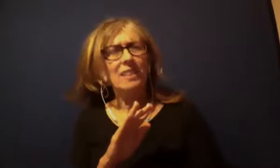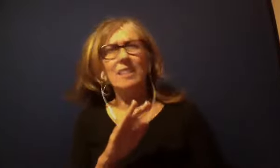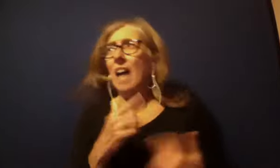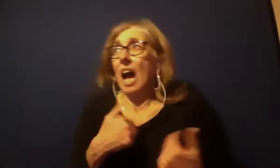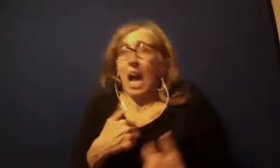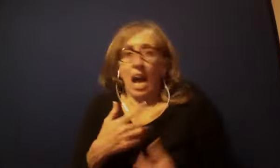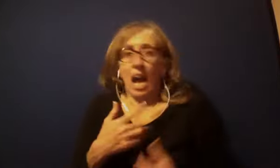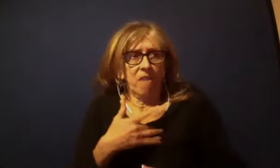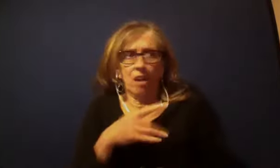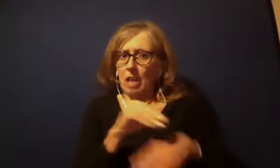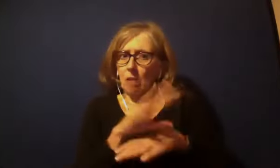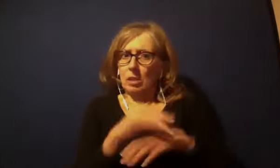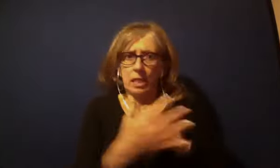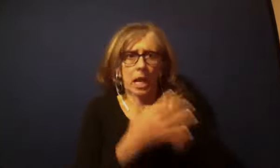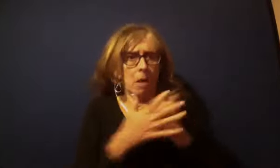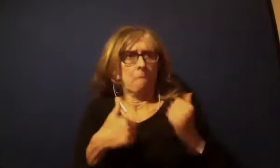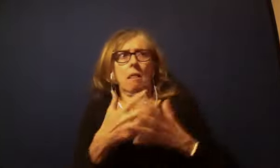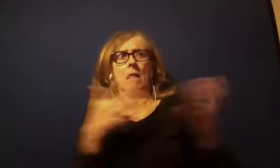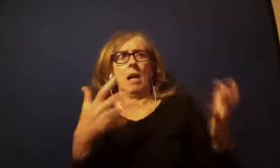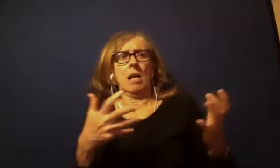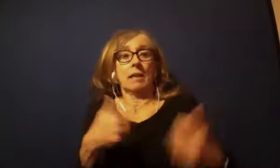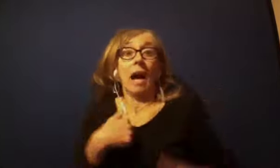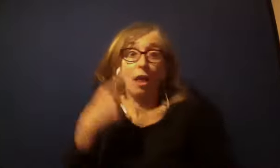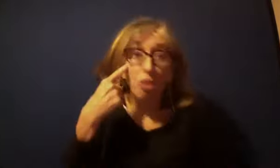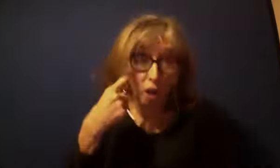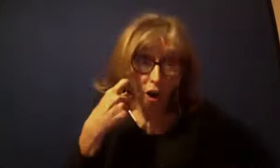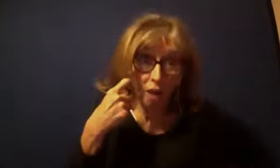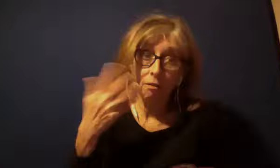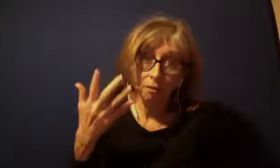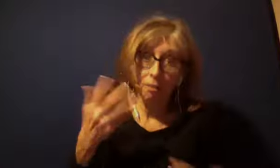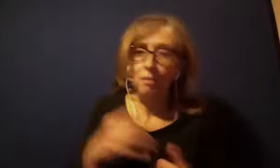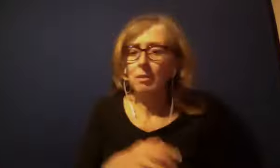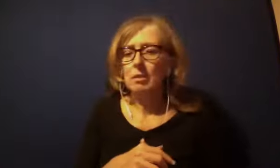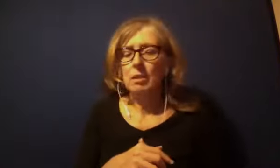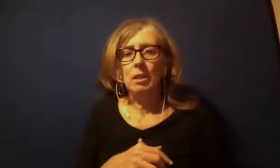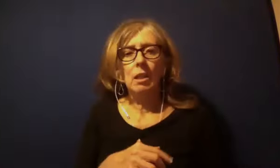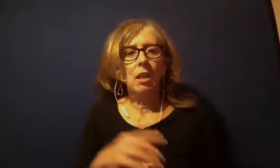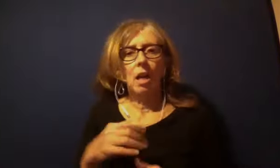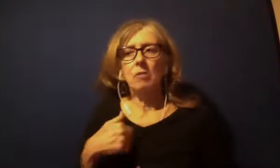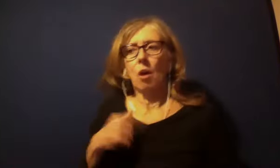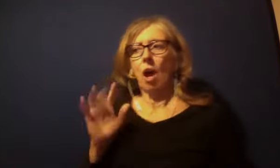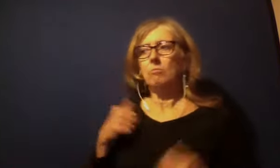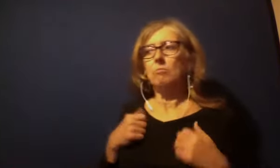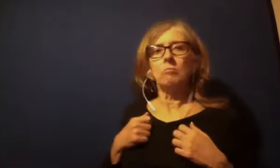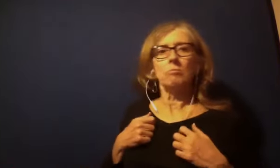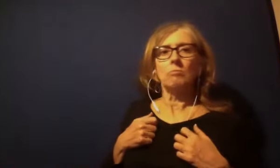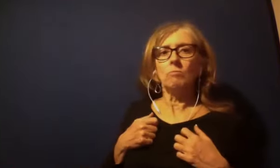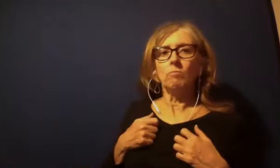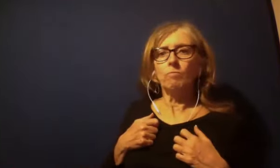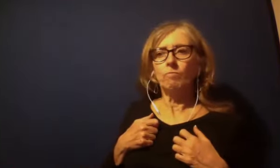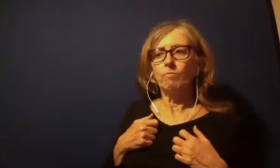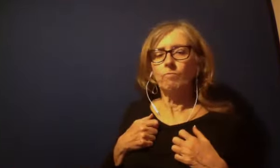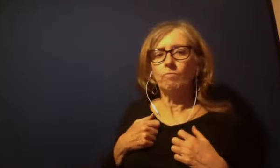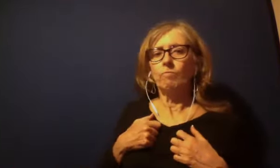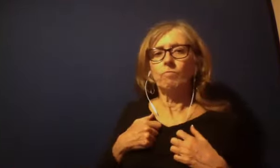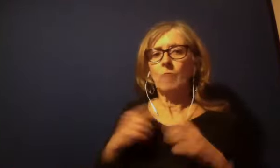only thing that I thought was keeping me going at the time. And, I ran away from it. There was that opportunity. I nearly chucked away sponsorship at that